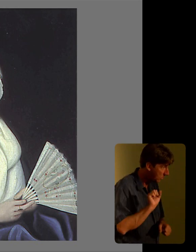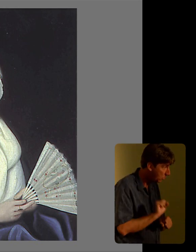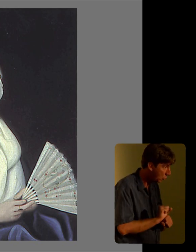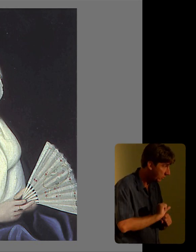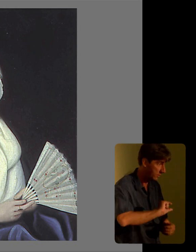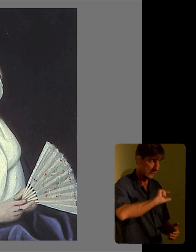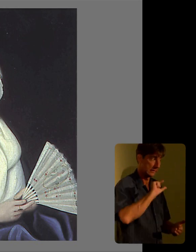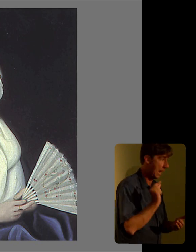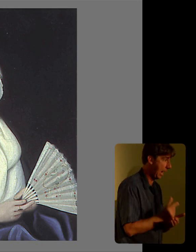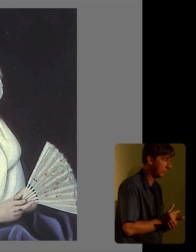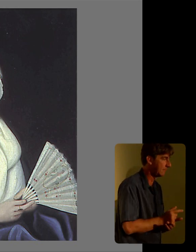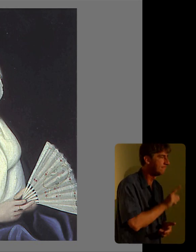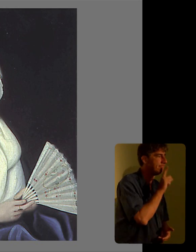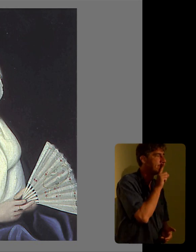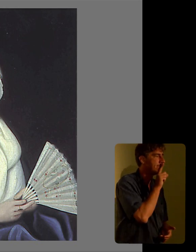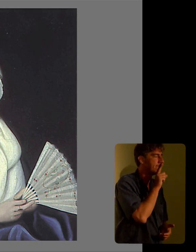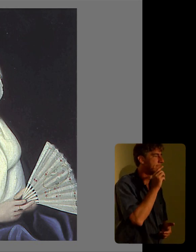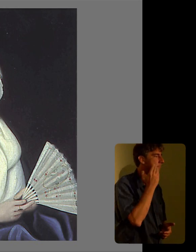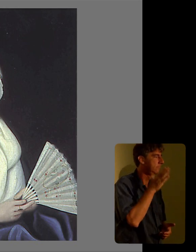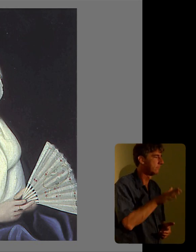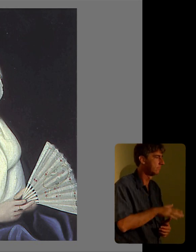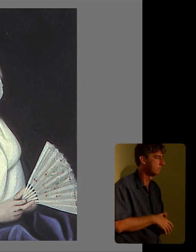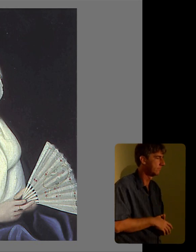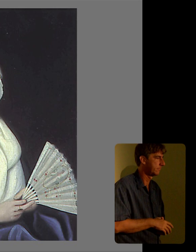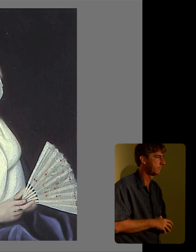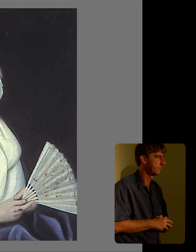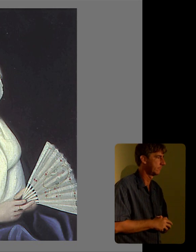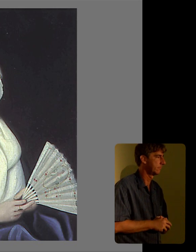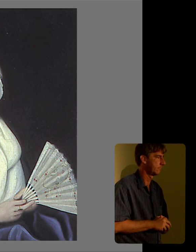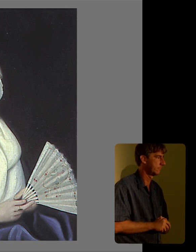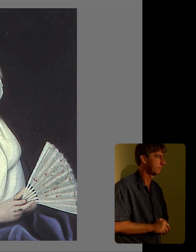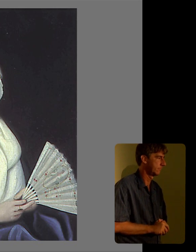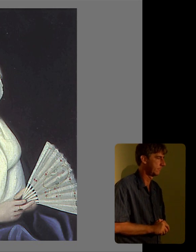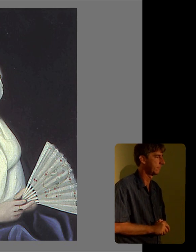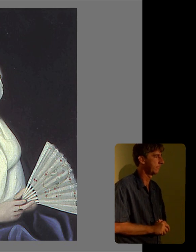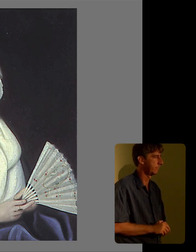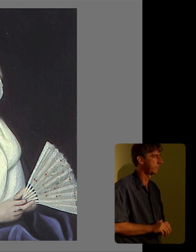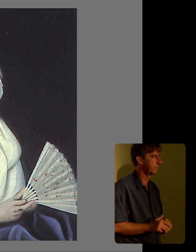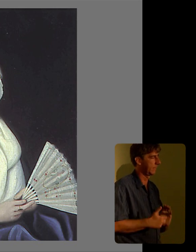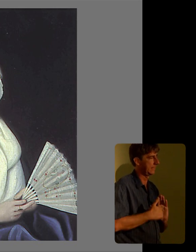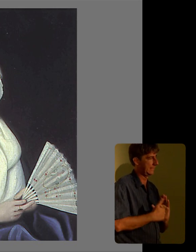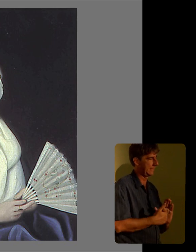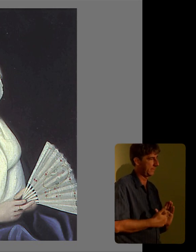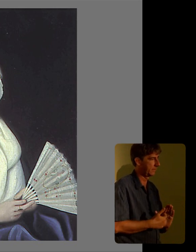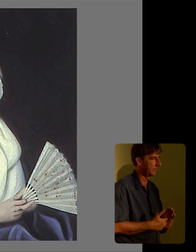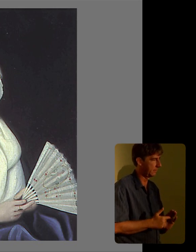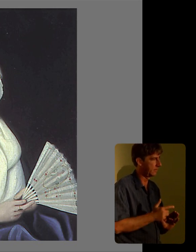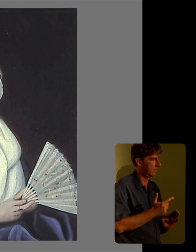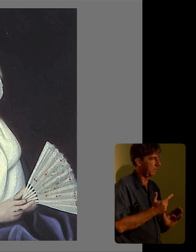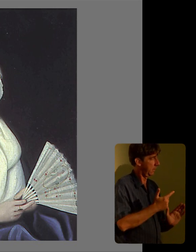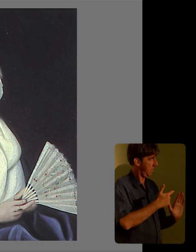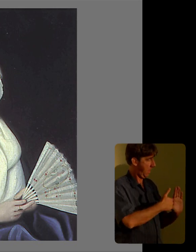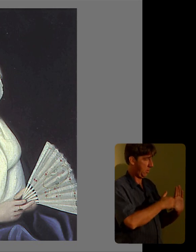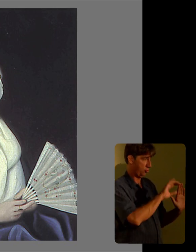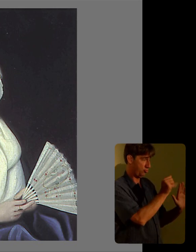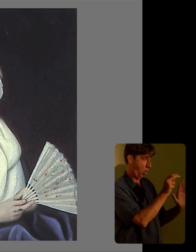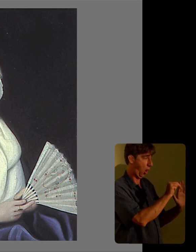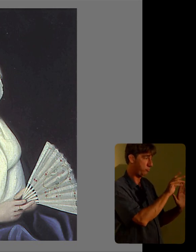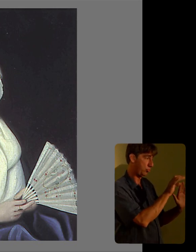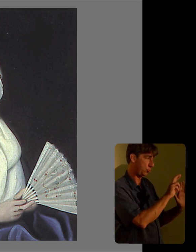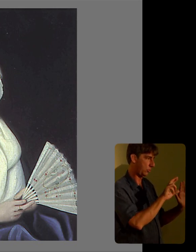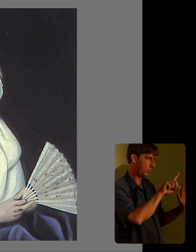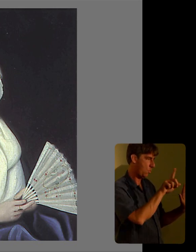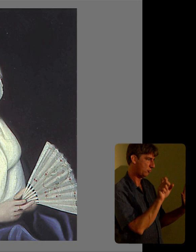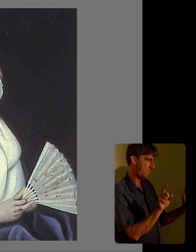Brewster. We had it in the exhibition with this question mark next to it. But it is interesting that it does